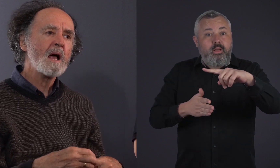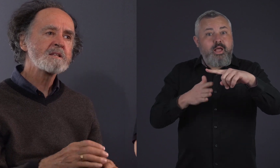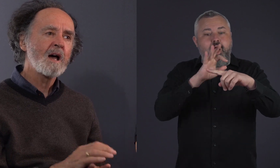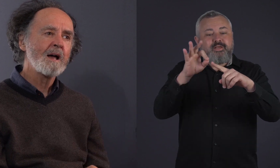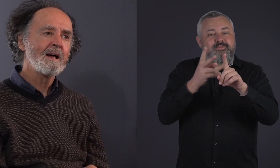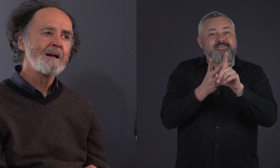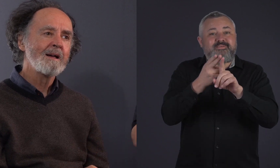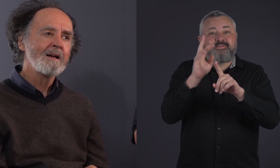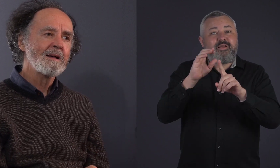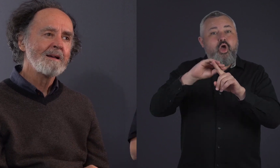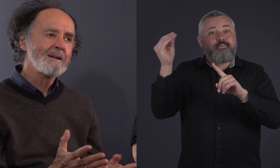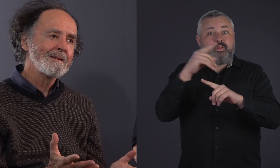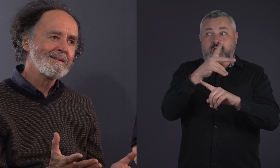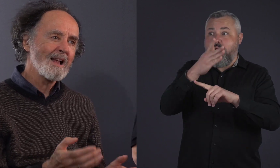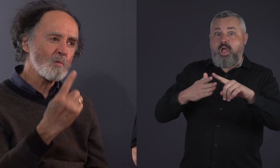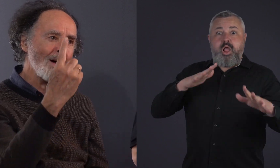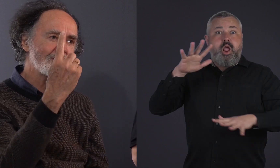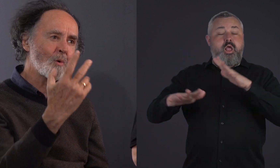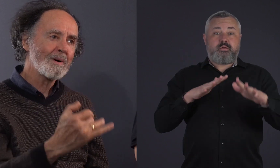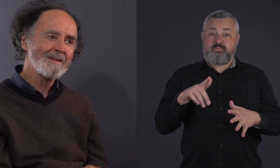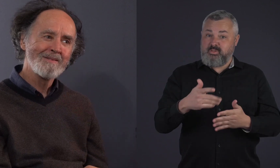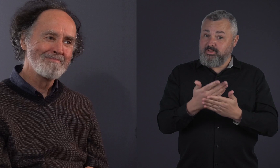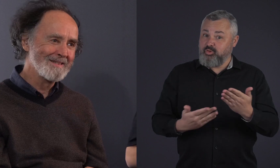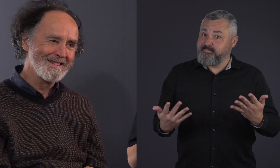plaster. That's one story.